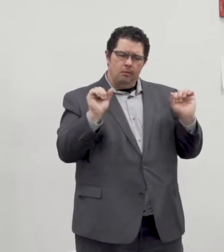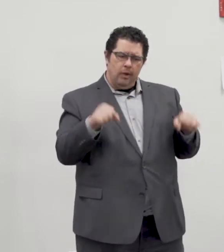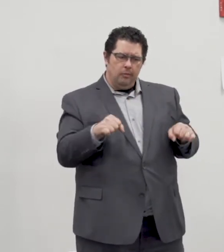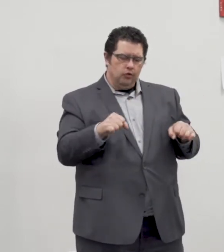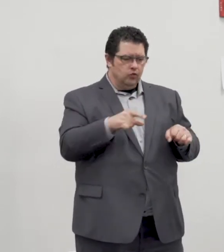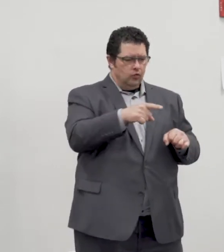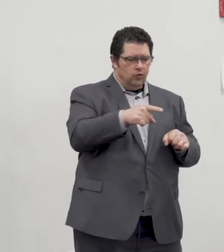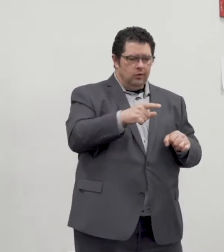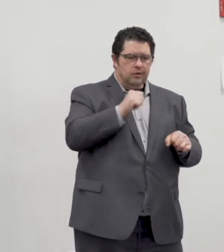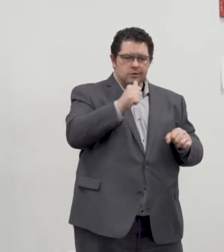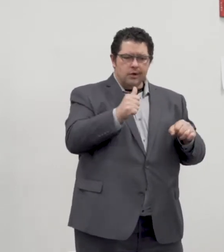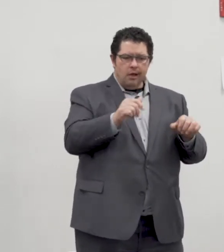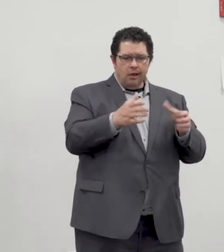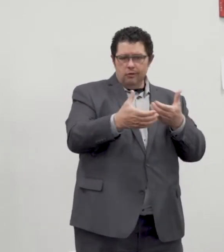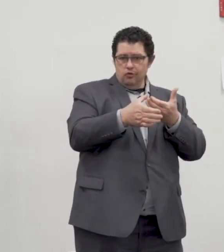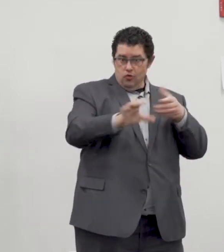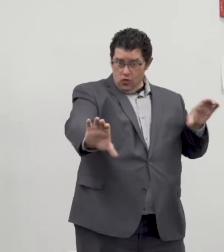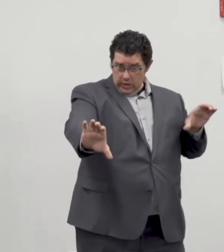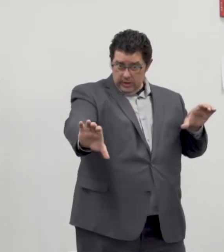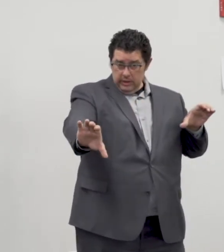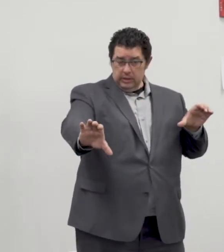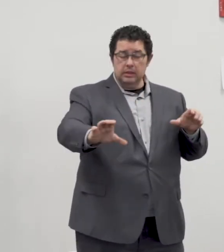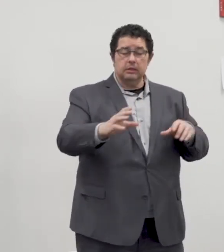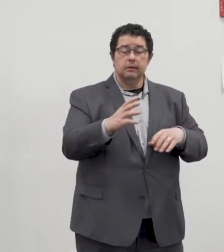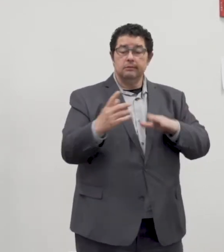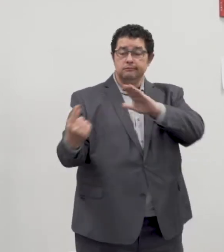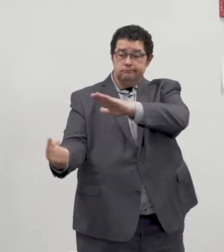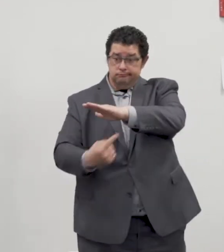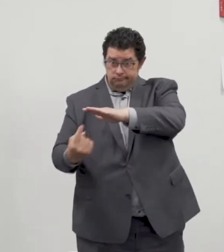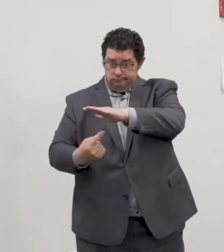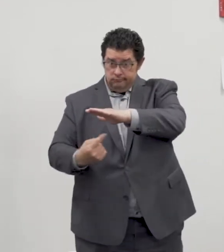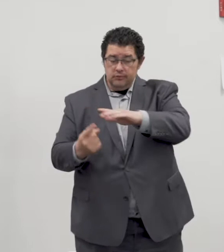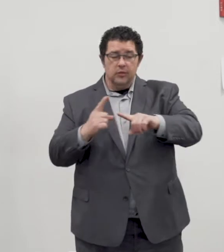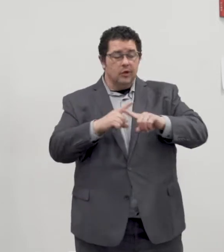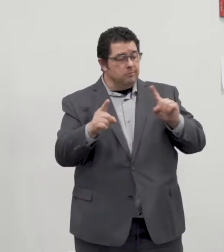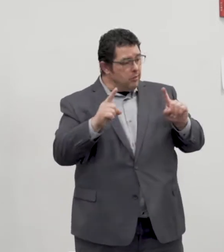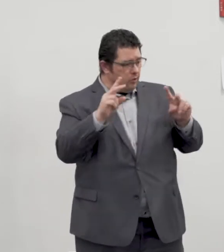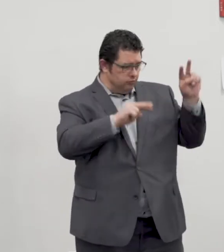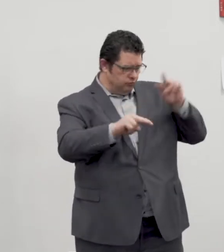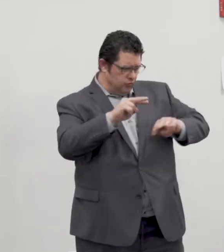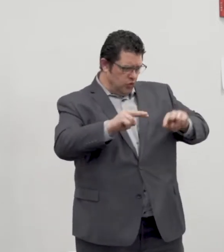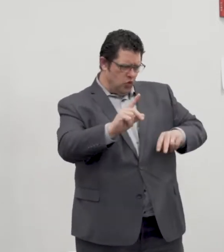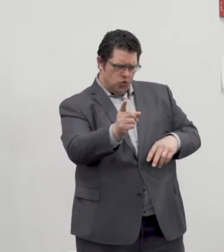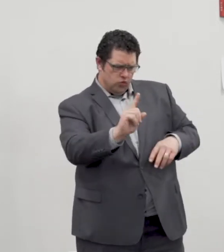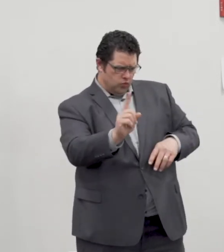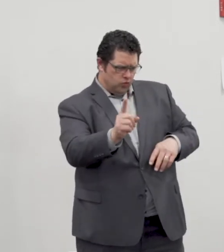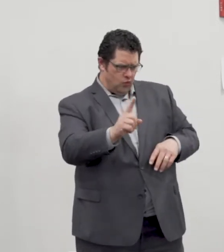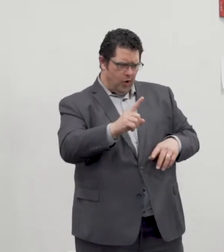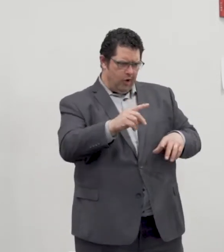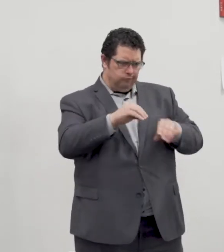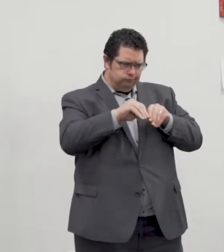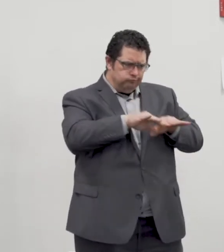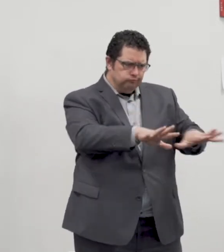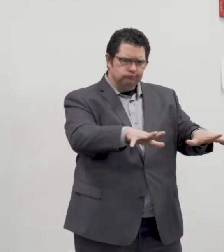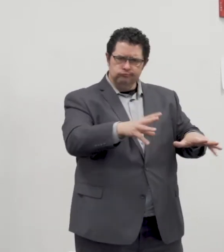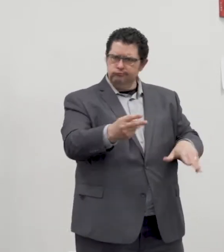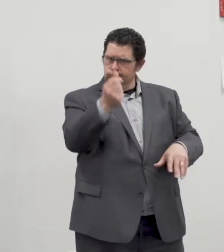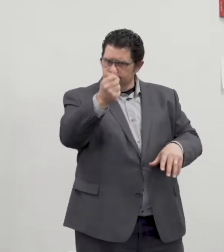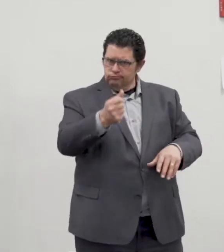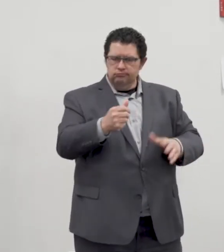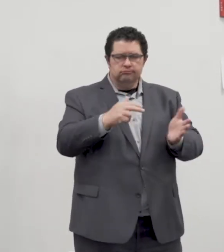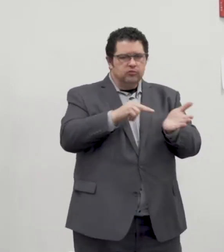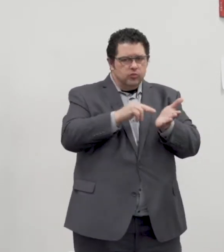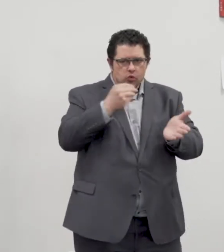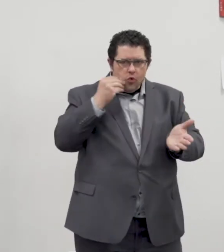activity in large sections of our community to focusing on hotspots, senior living centers, congregated living